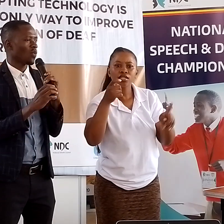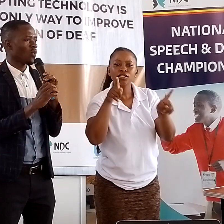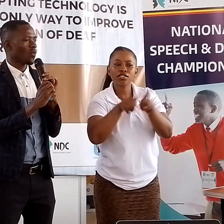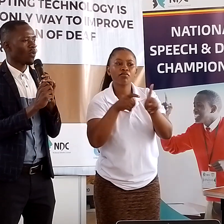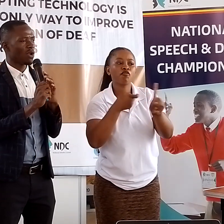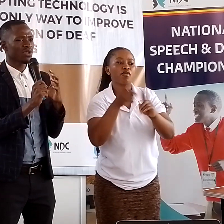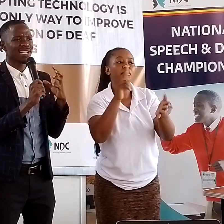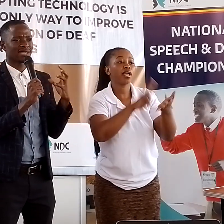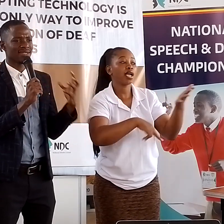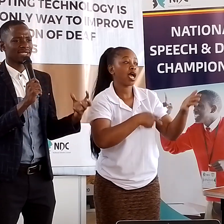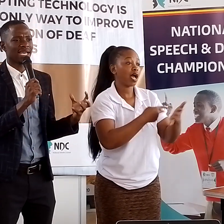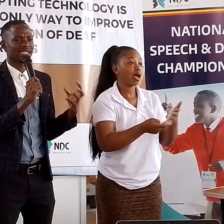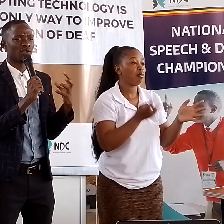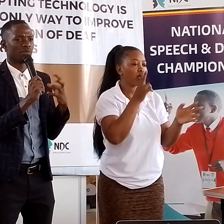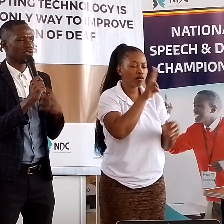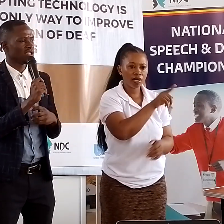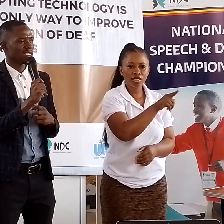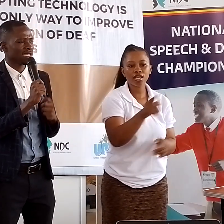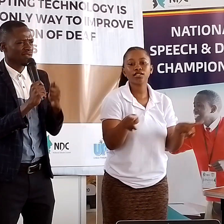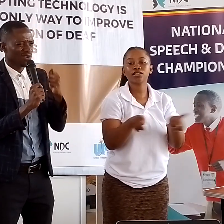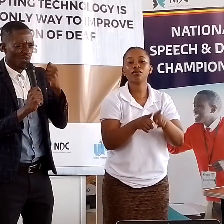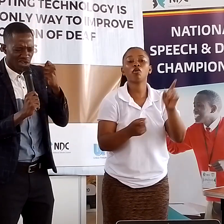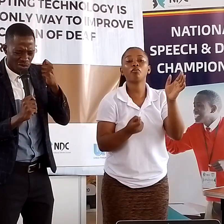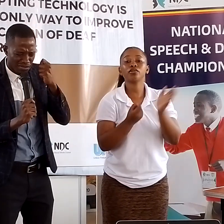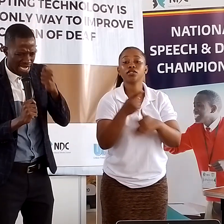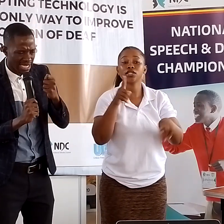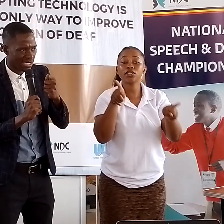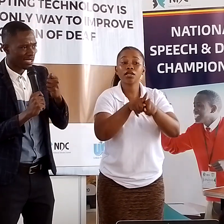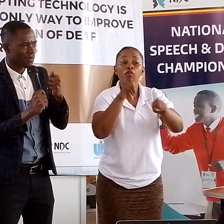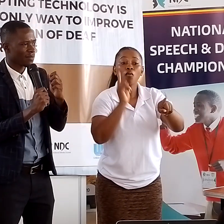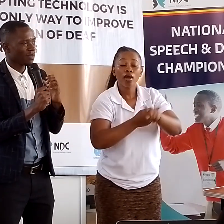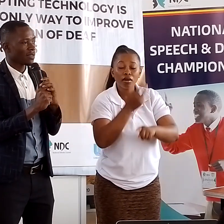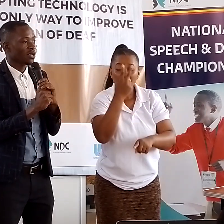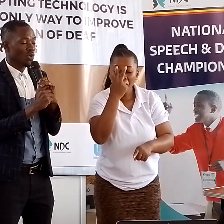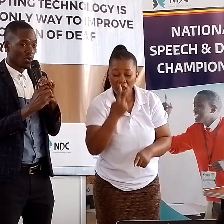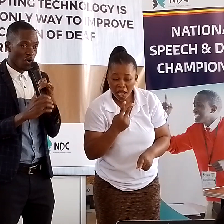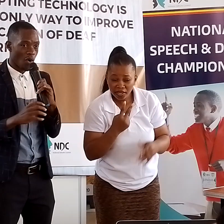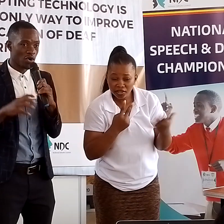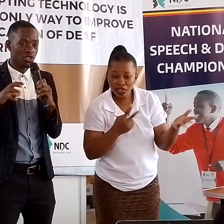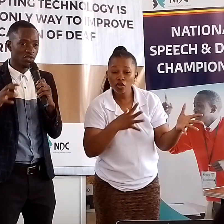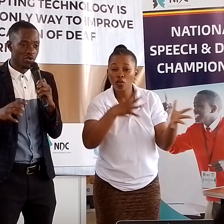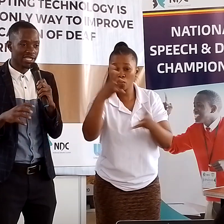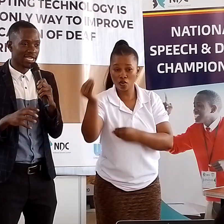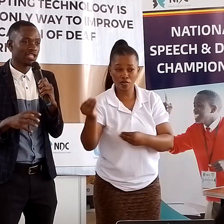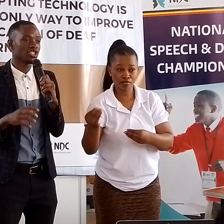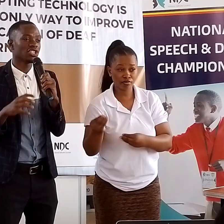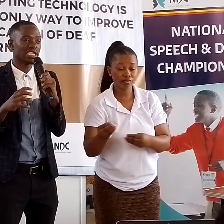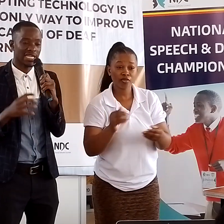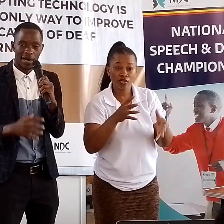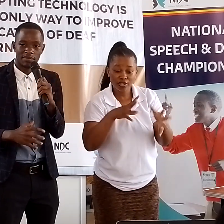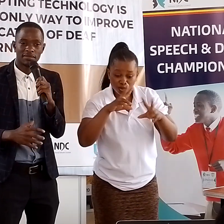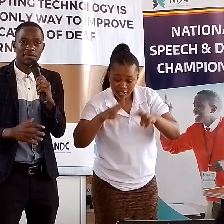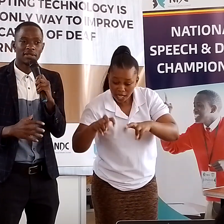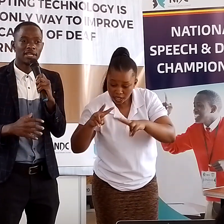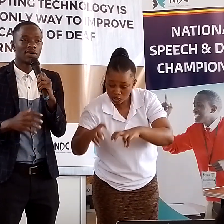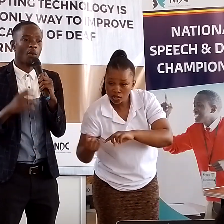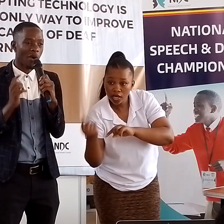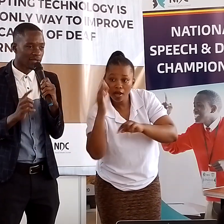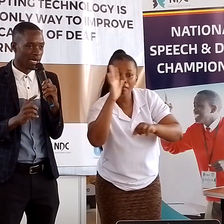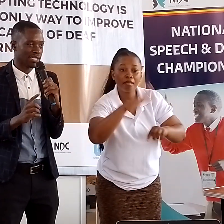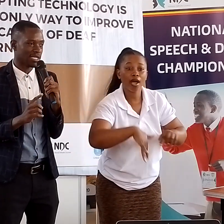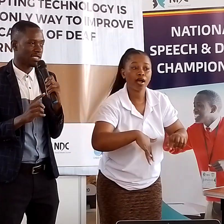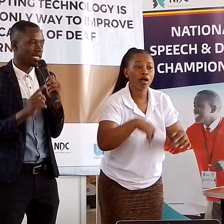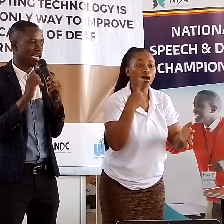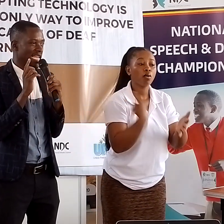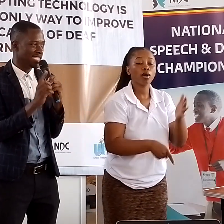So we are looking at that as an opportunity that even when you're blind, you go, do research, come.